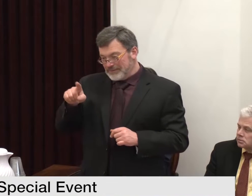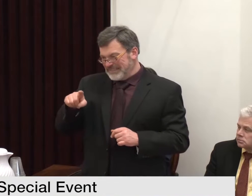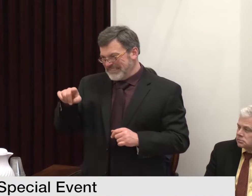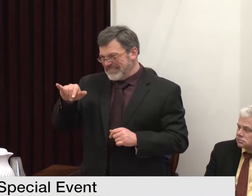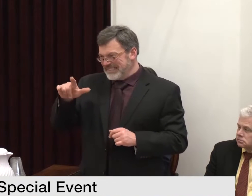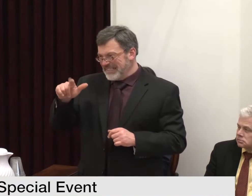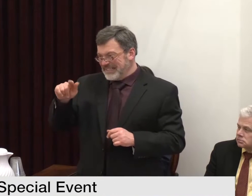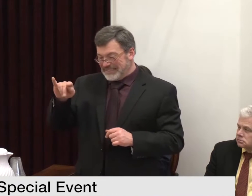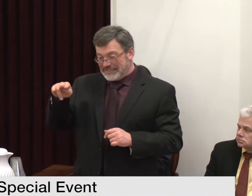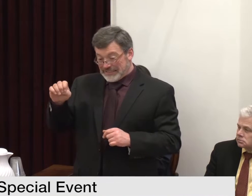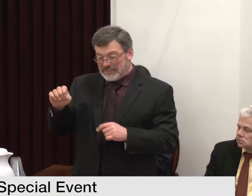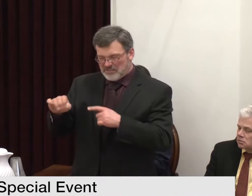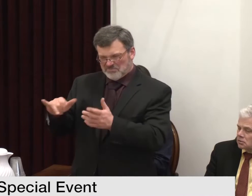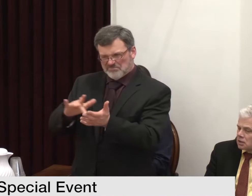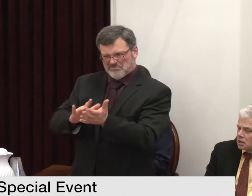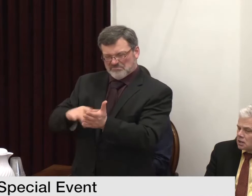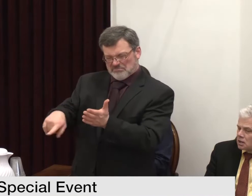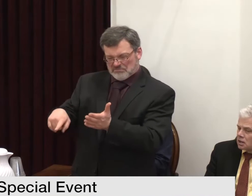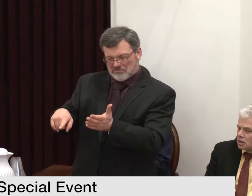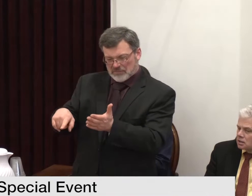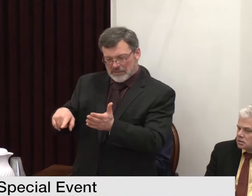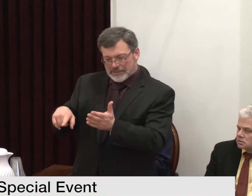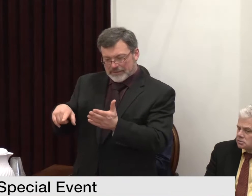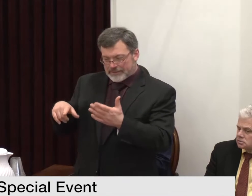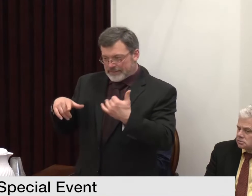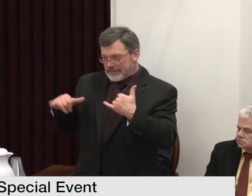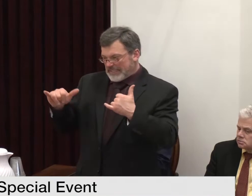need to do more, and we are.